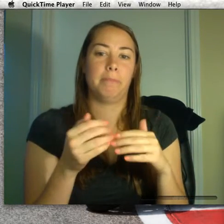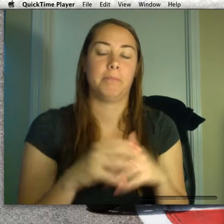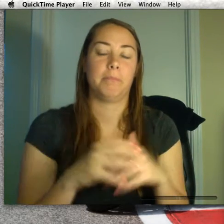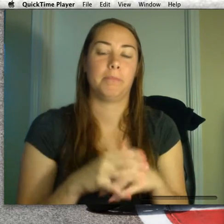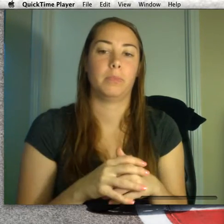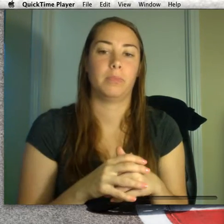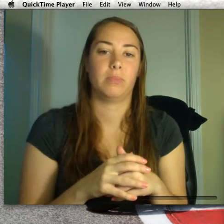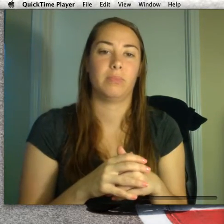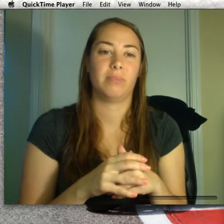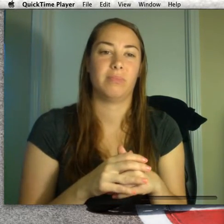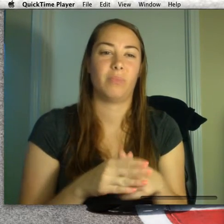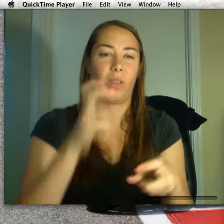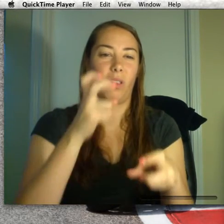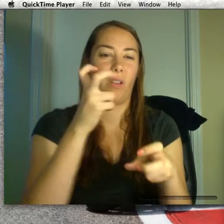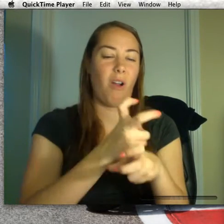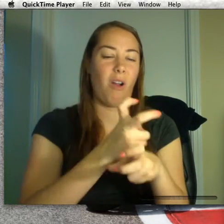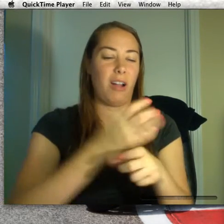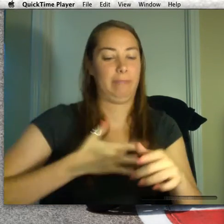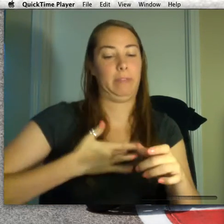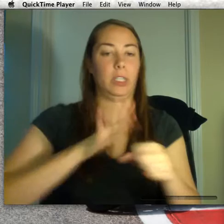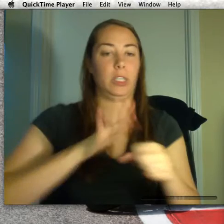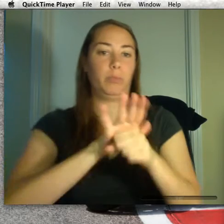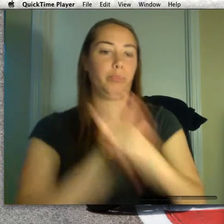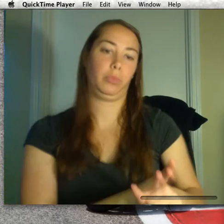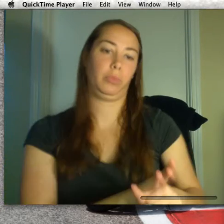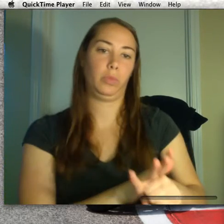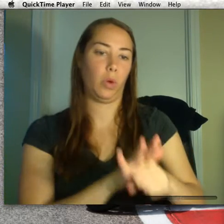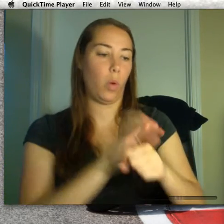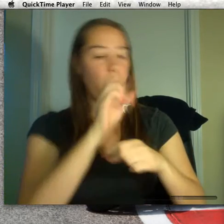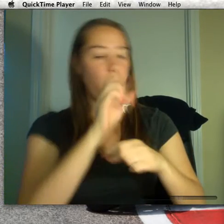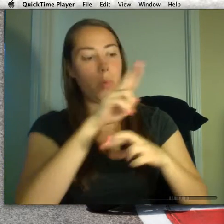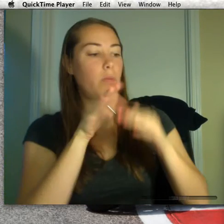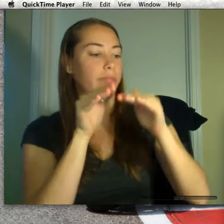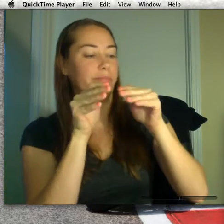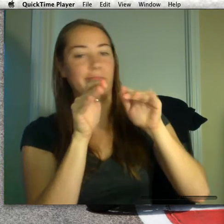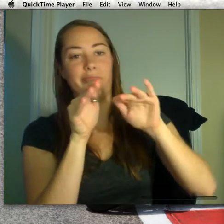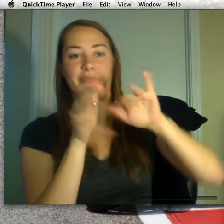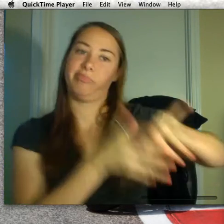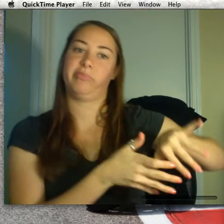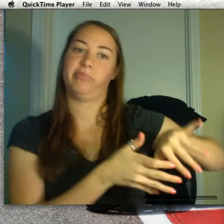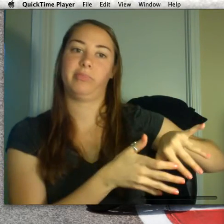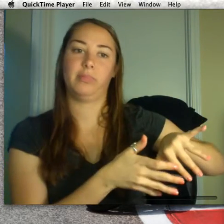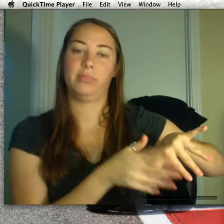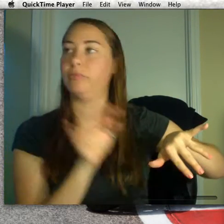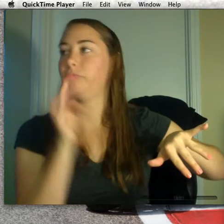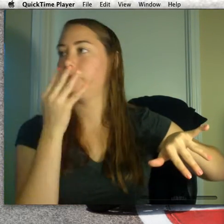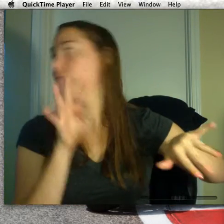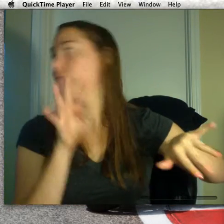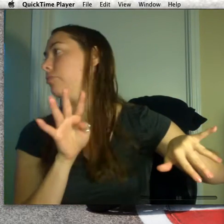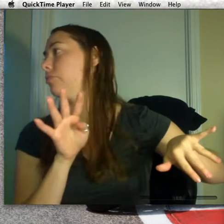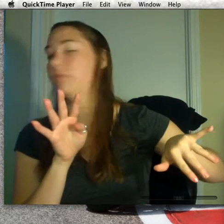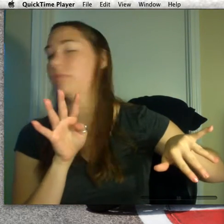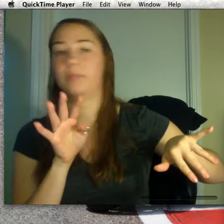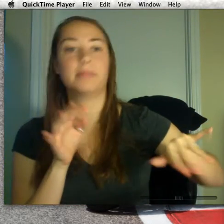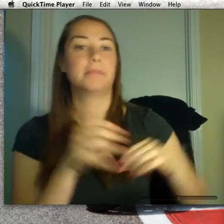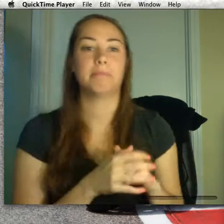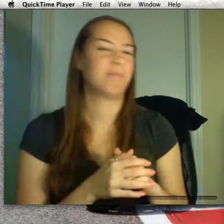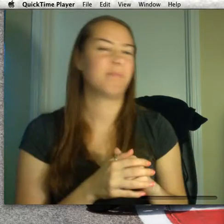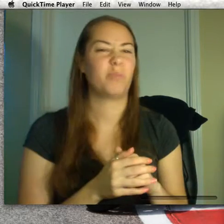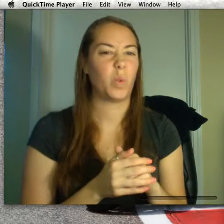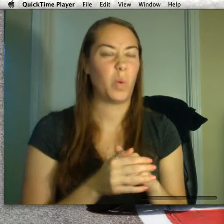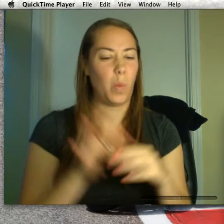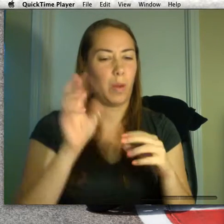gambling boats. They change beds in hotels. They work every day. They work in the hospital as